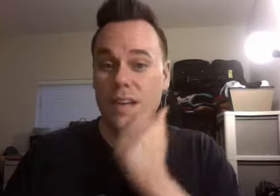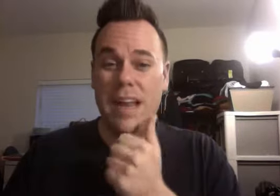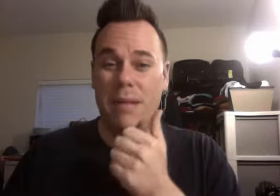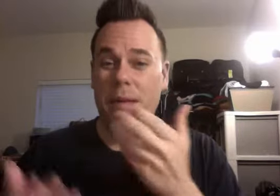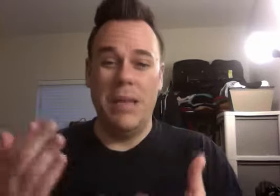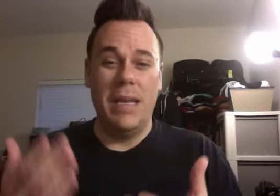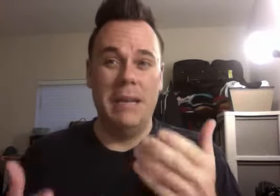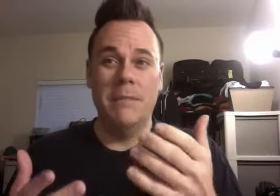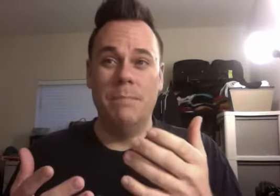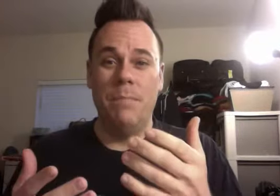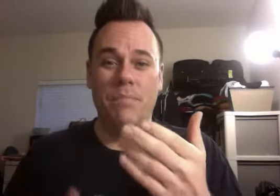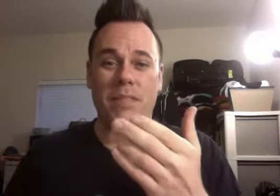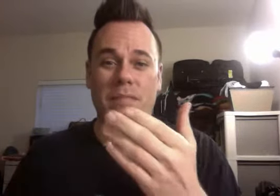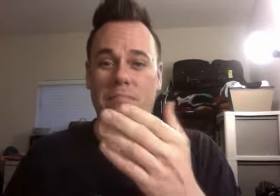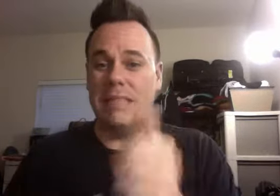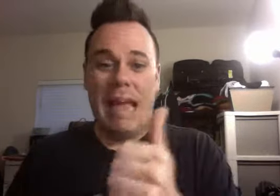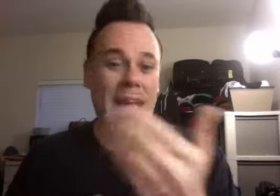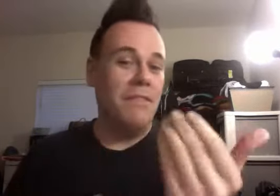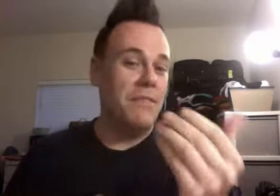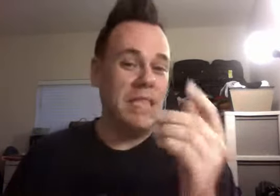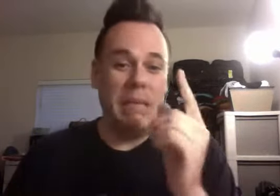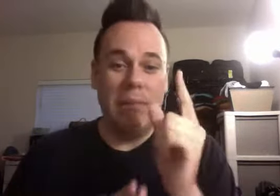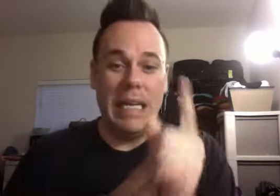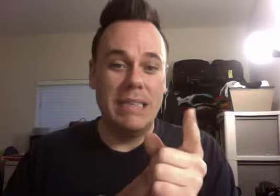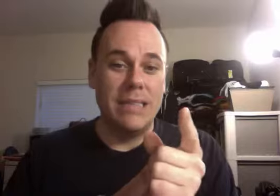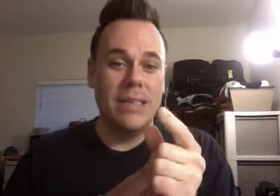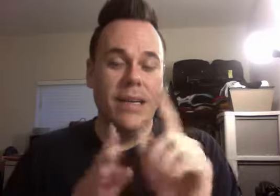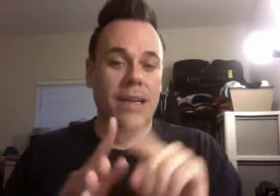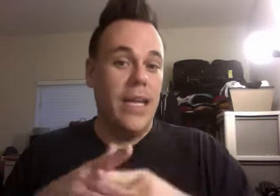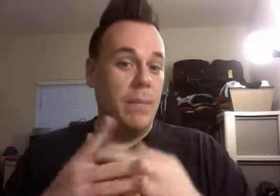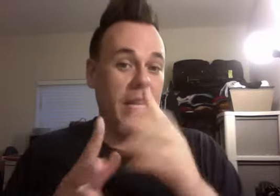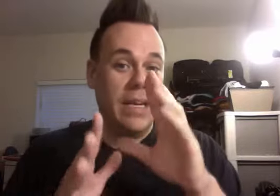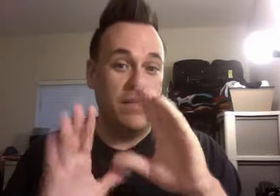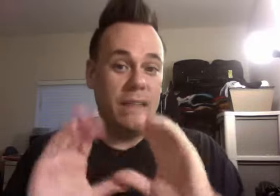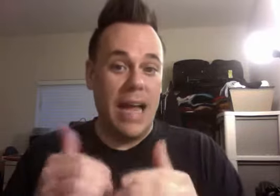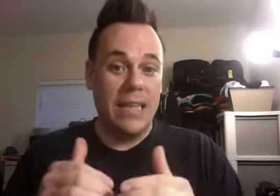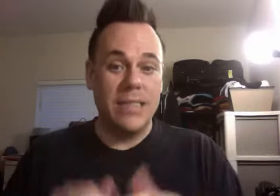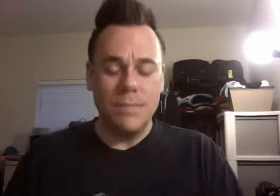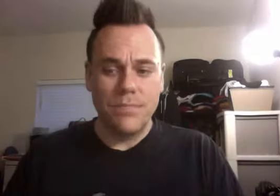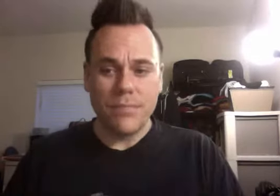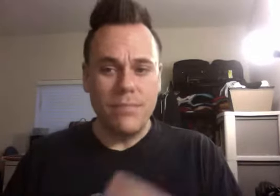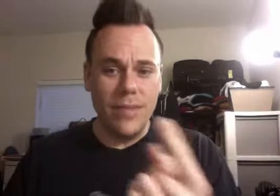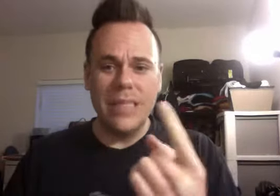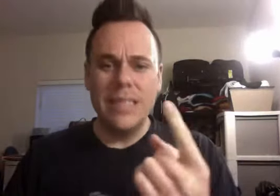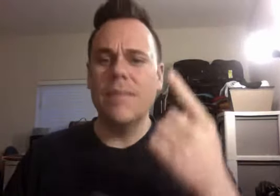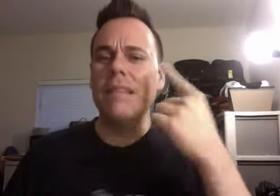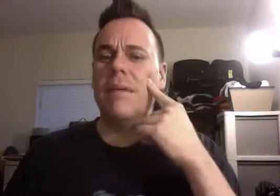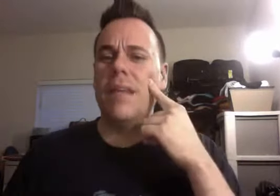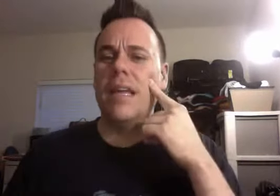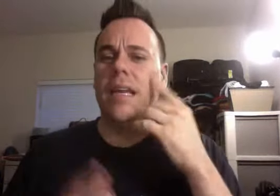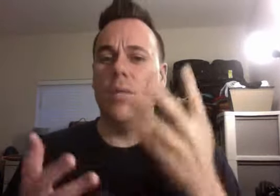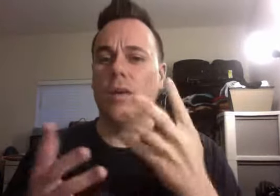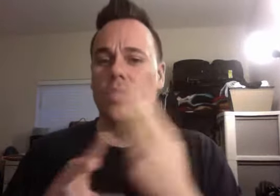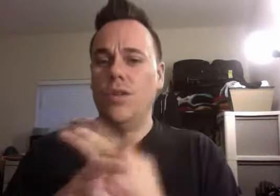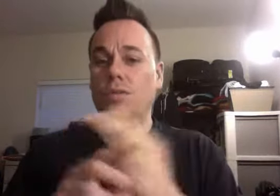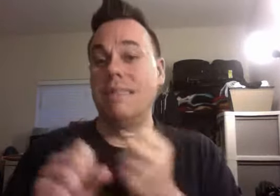day, maybe 10, 15 minutes at the beginning of class. It's something that I'm thinking I want to use